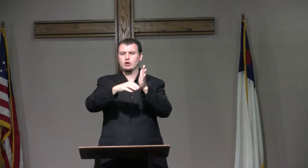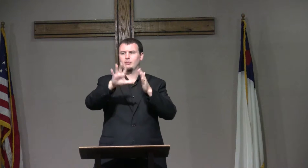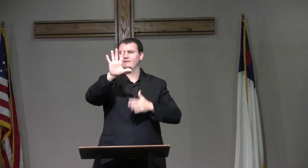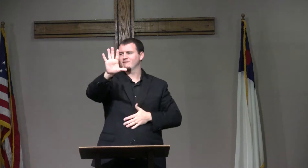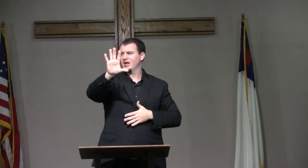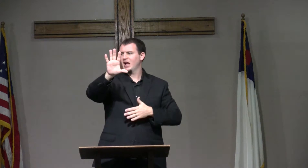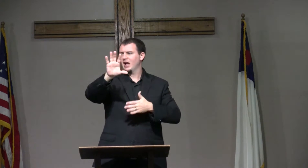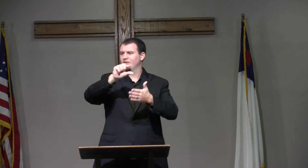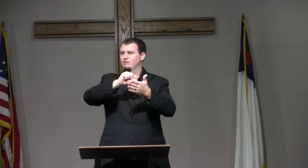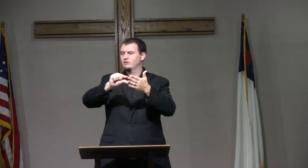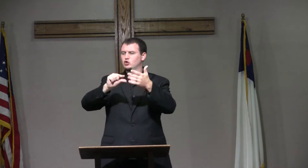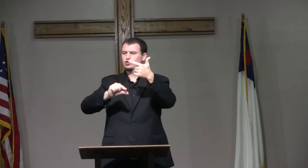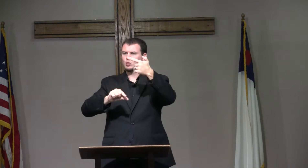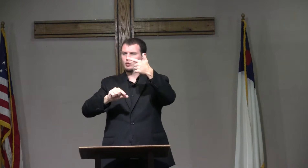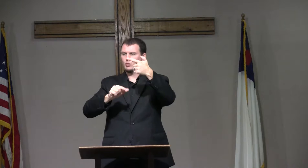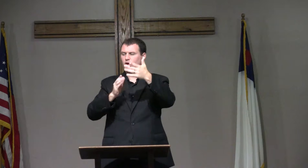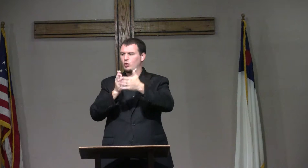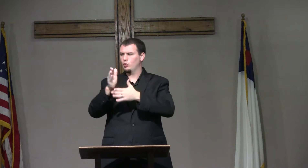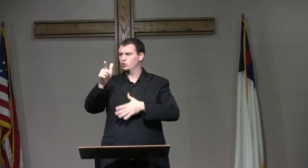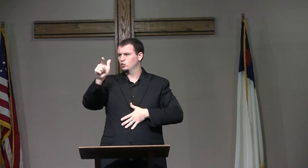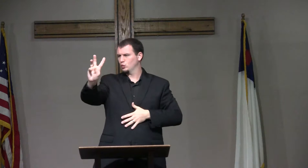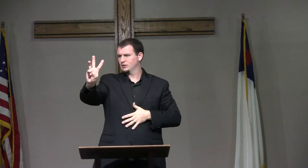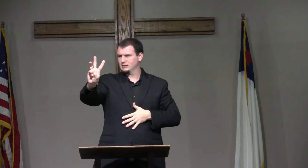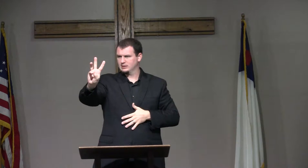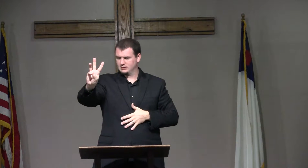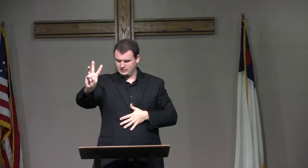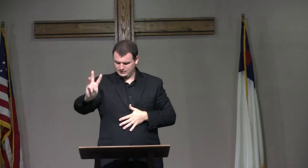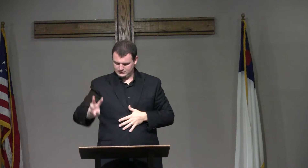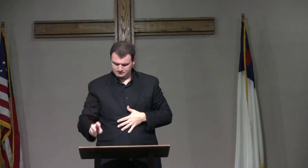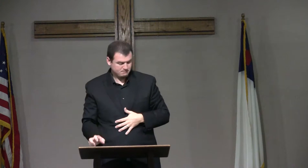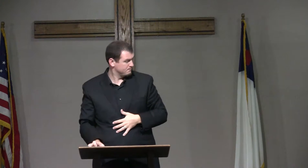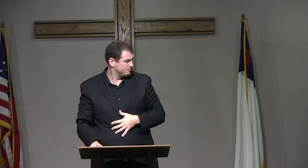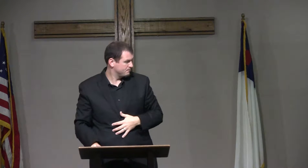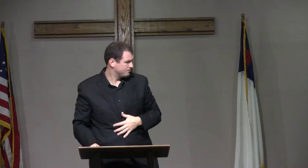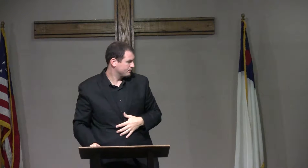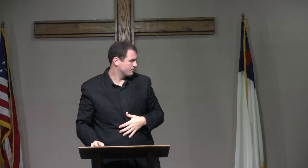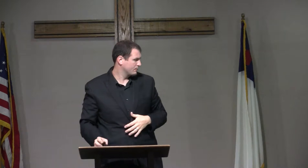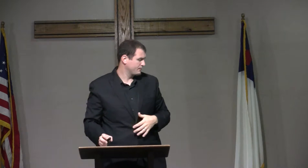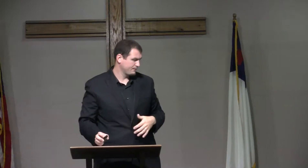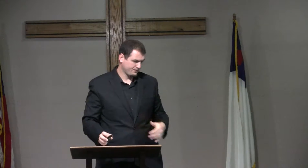Go ahead and read that. Matthew chapter 5, verses 21 through 26.